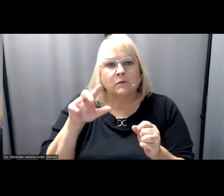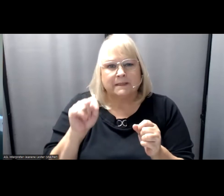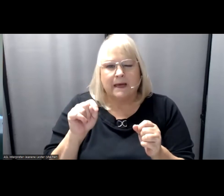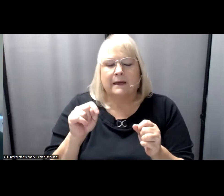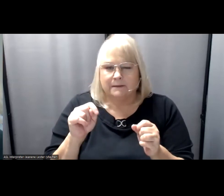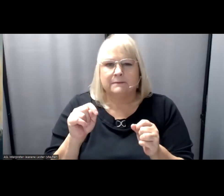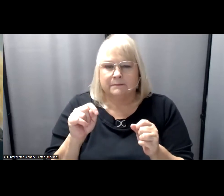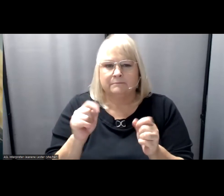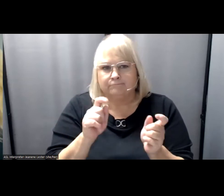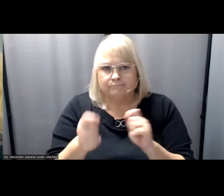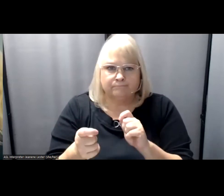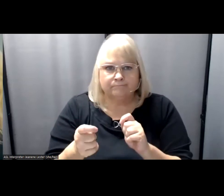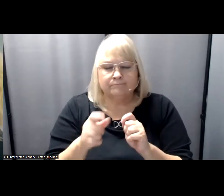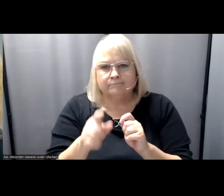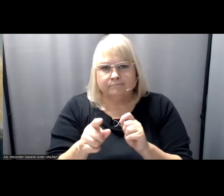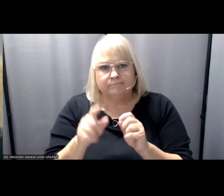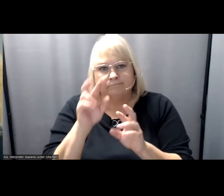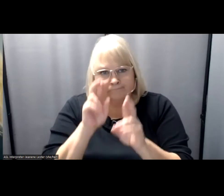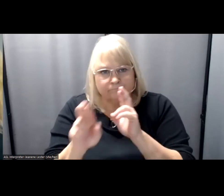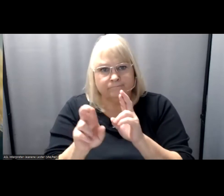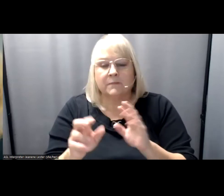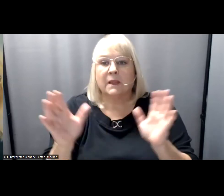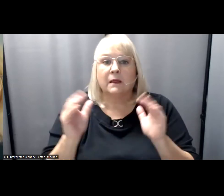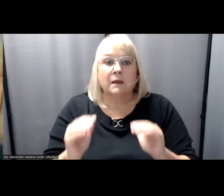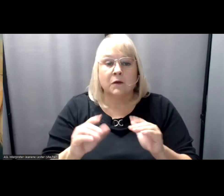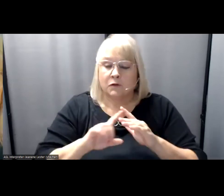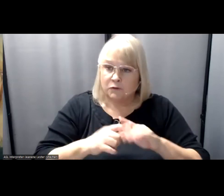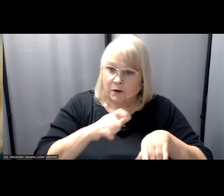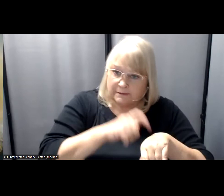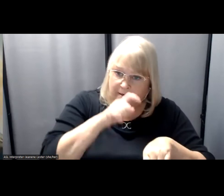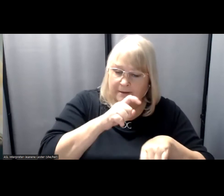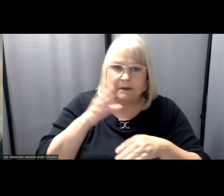right? Start and end on time. We will start on